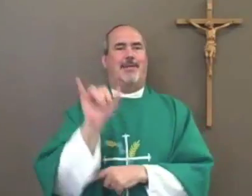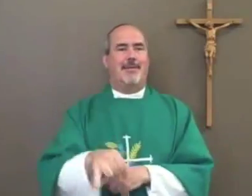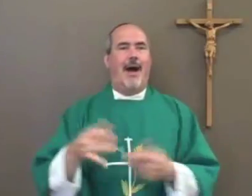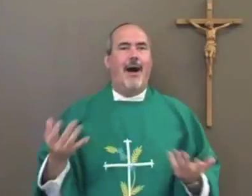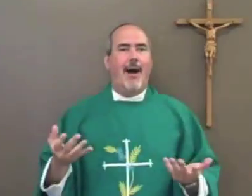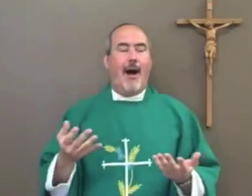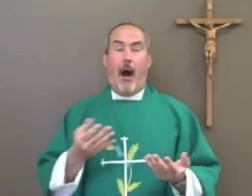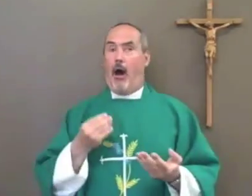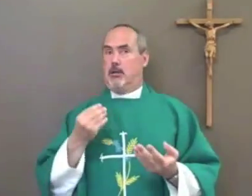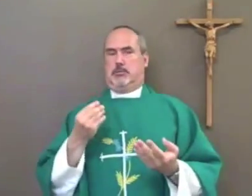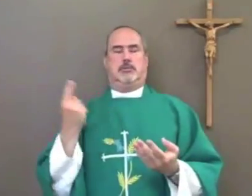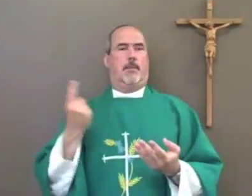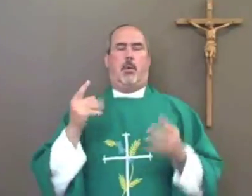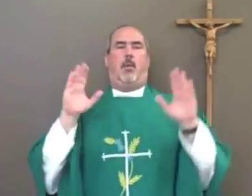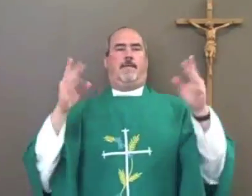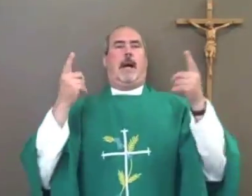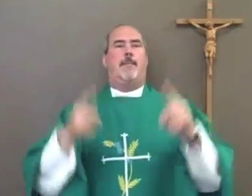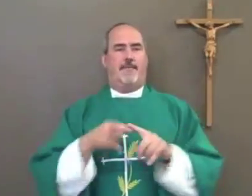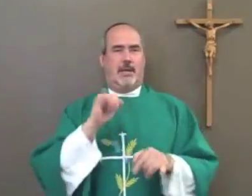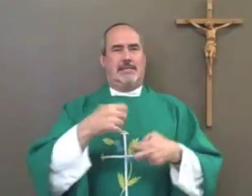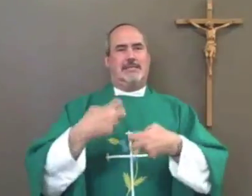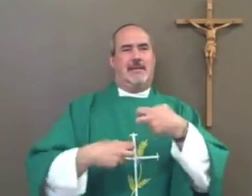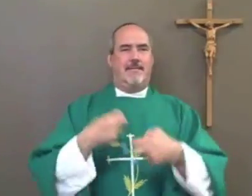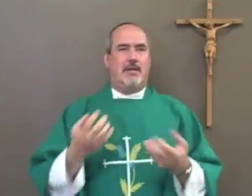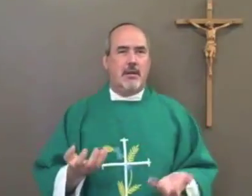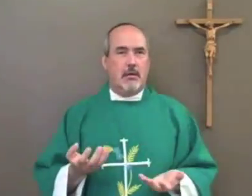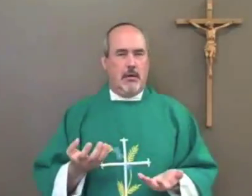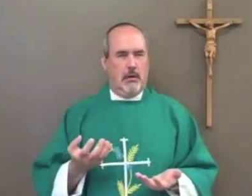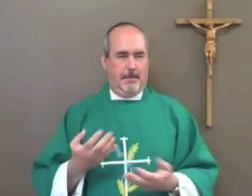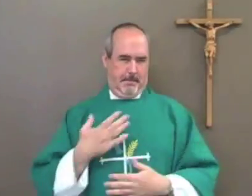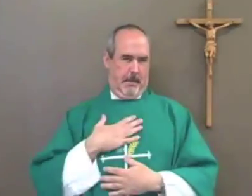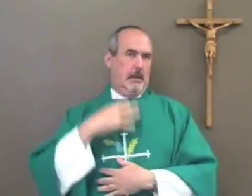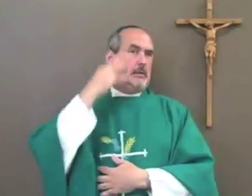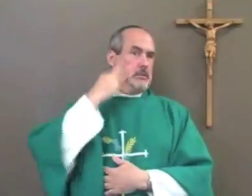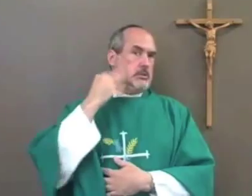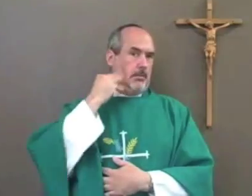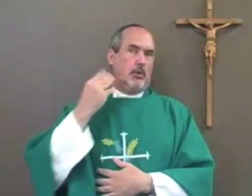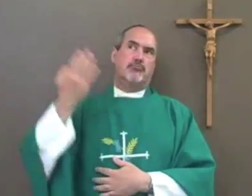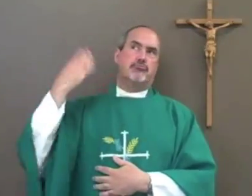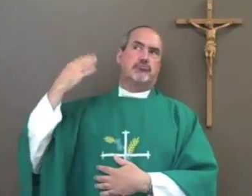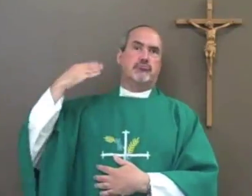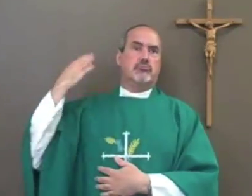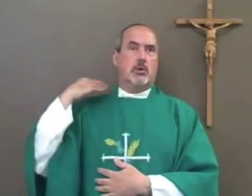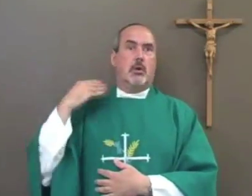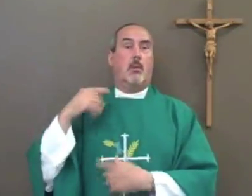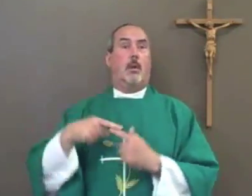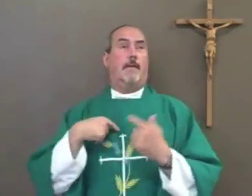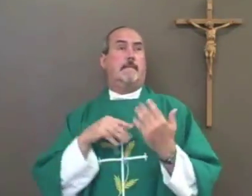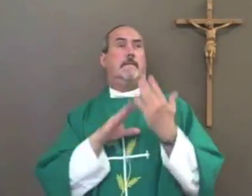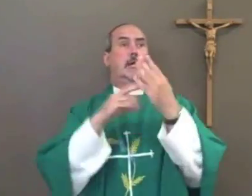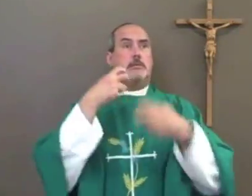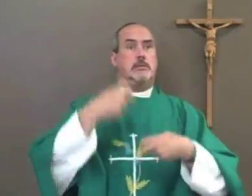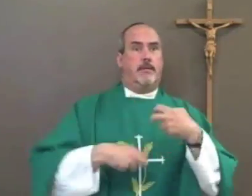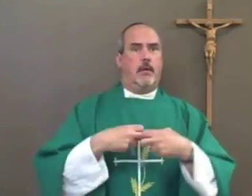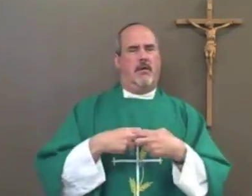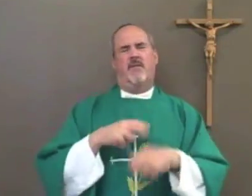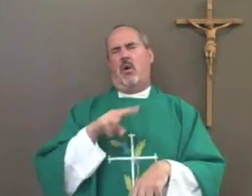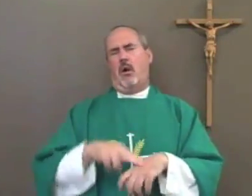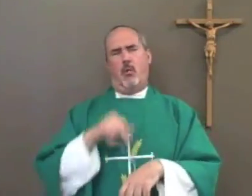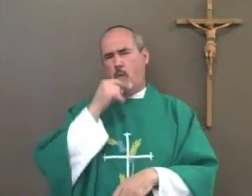that something will come from it. And usually something wonderful comes from that problem. I've been